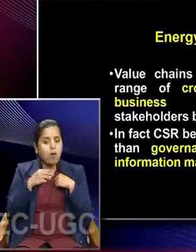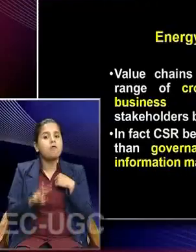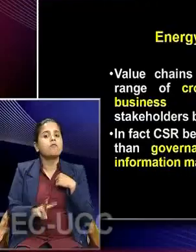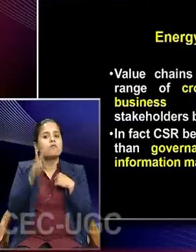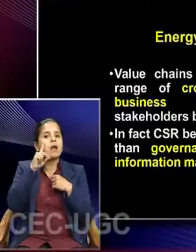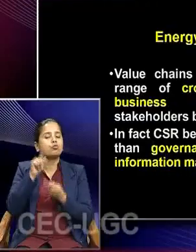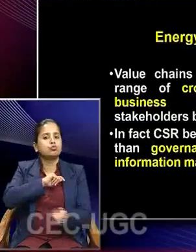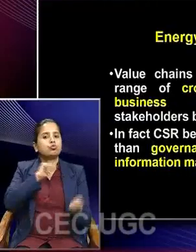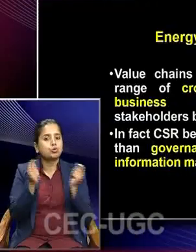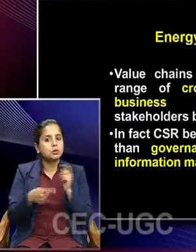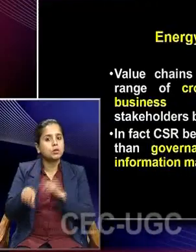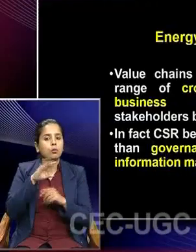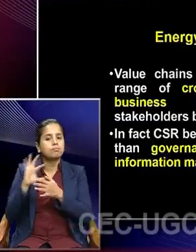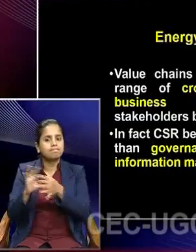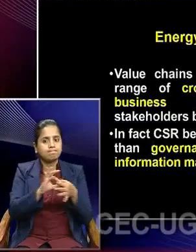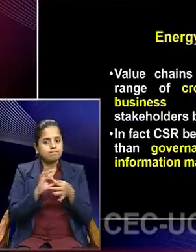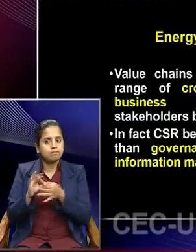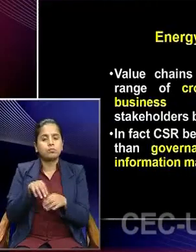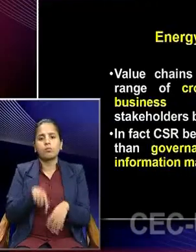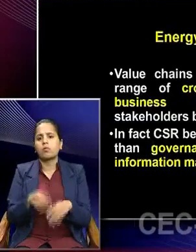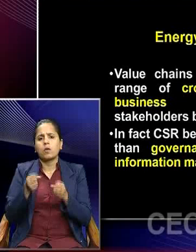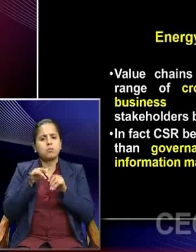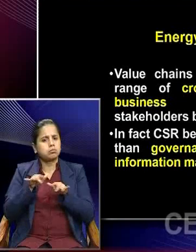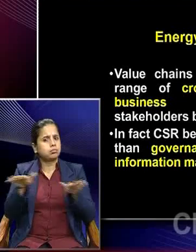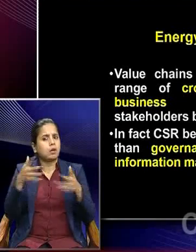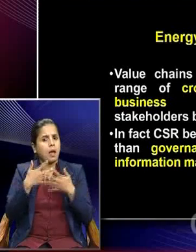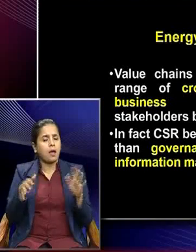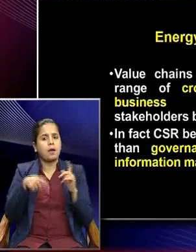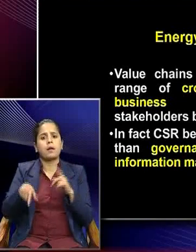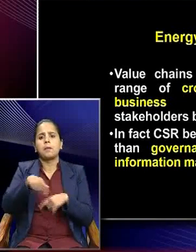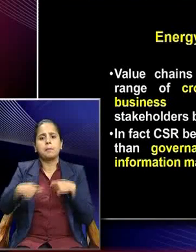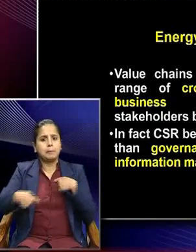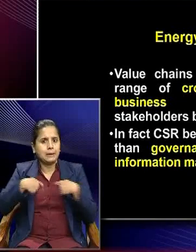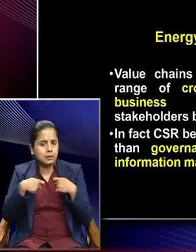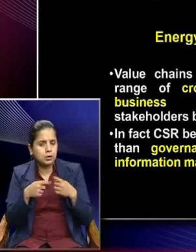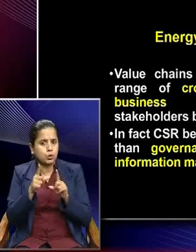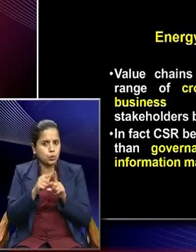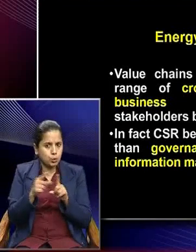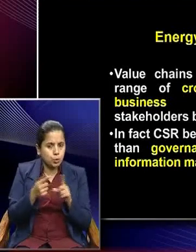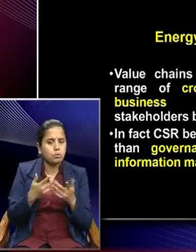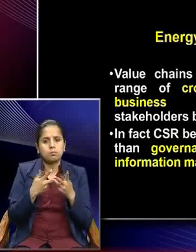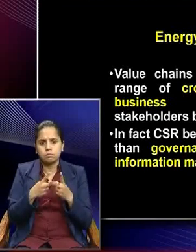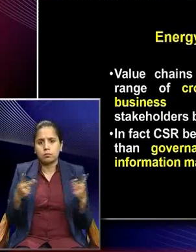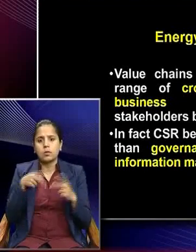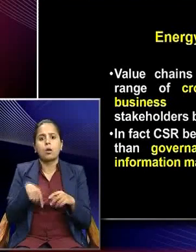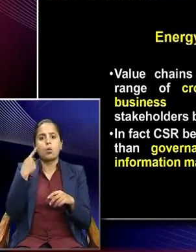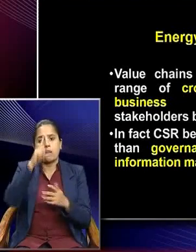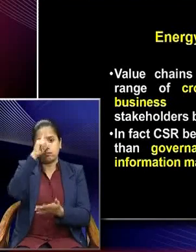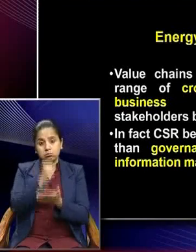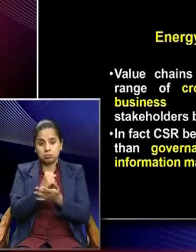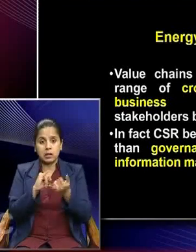chains, referring to the widespread range of cross-border value chain businesses activities involving stakeholders